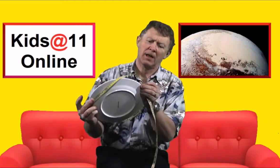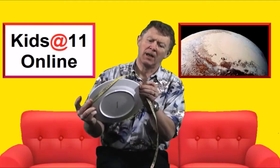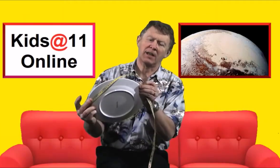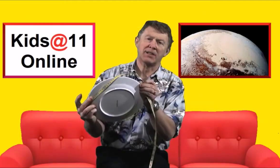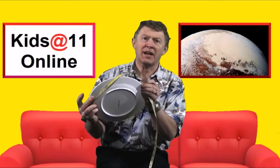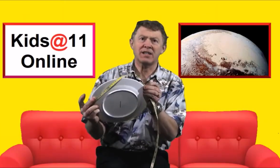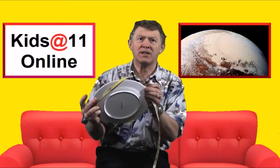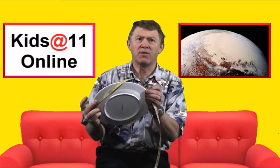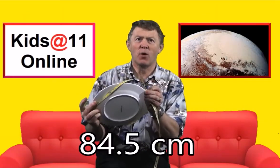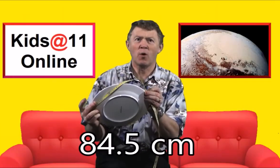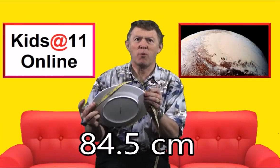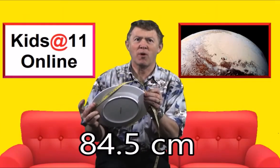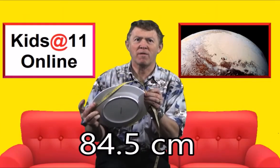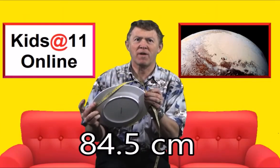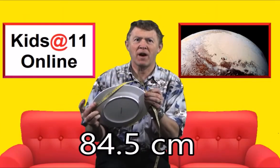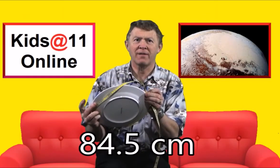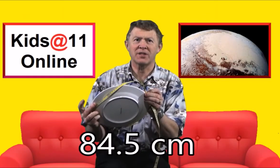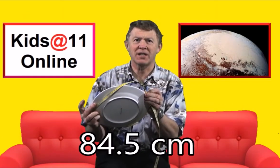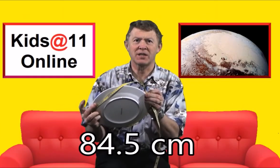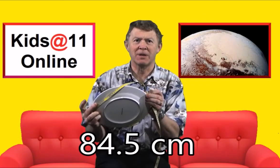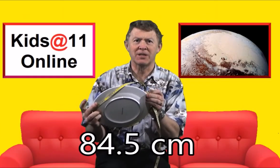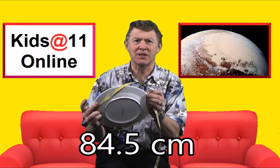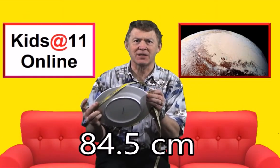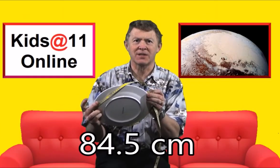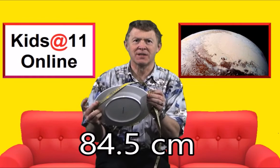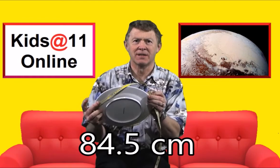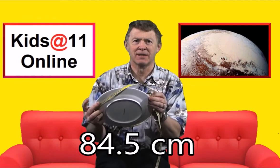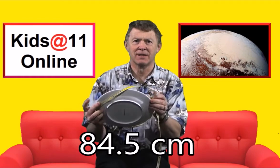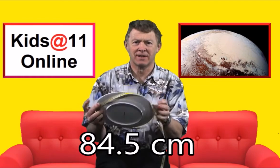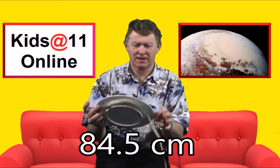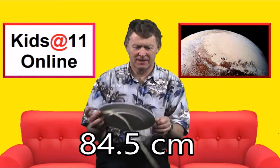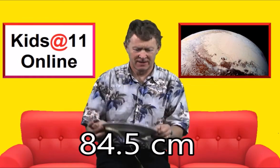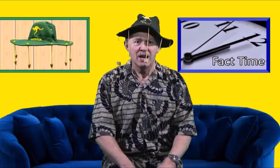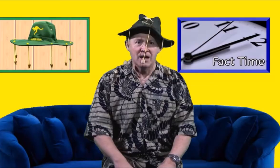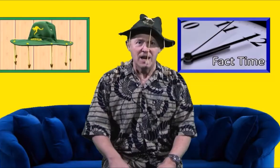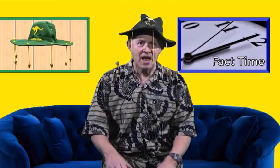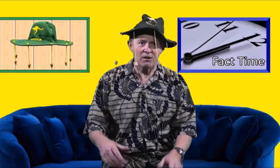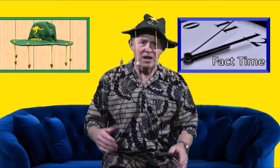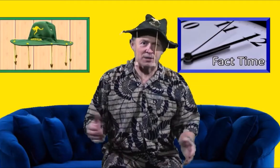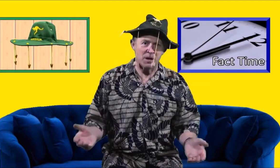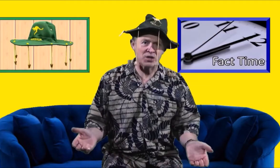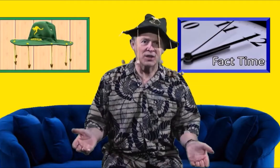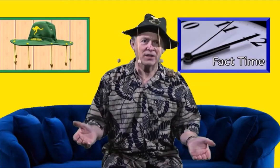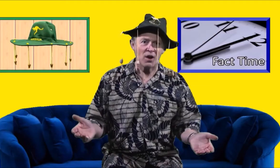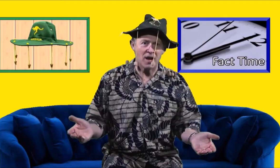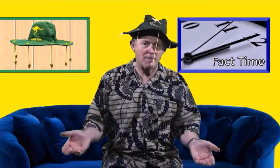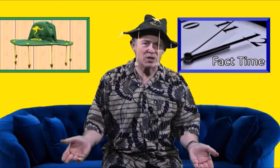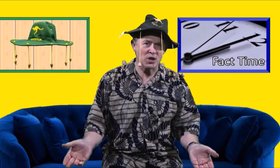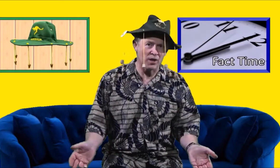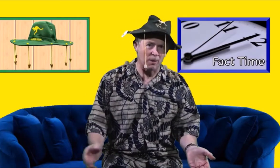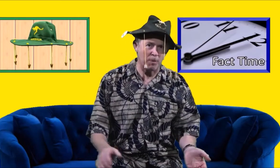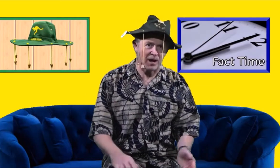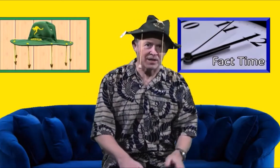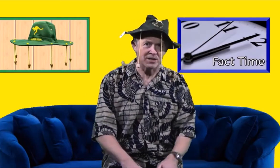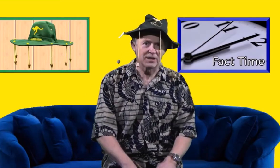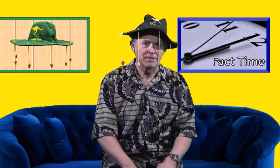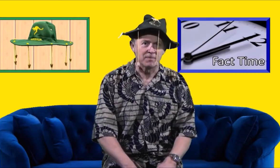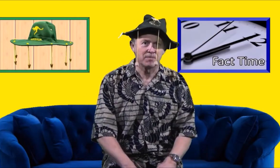It's 84.5 centimetres. Now let's measure the diameter of the plate.